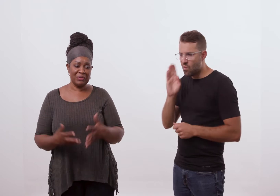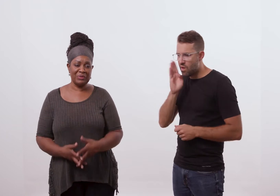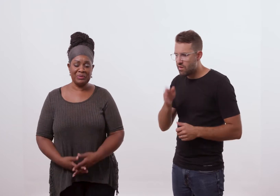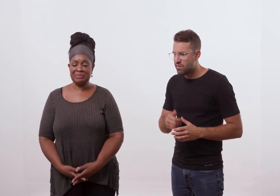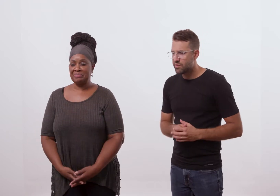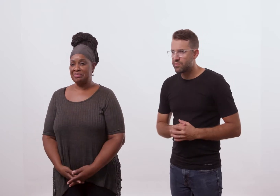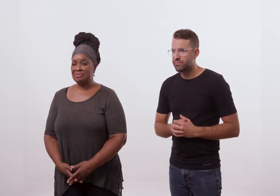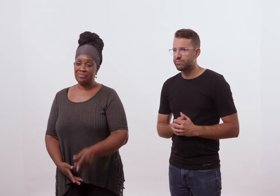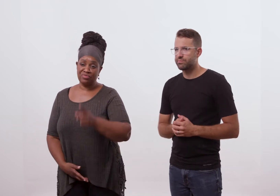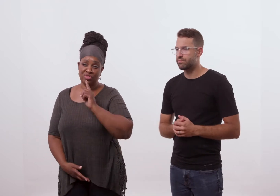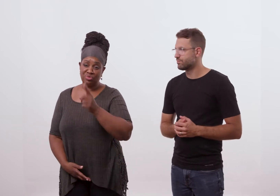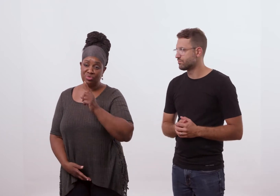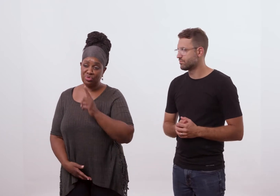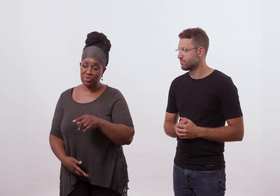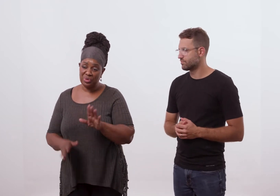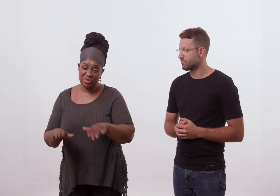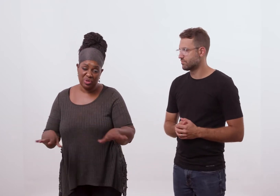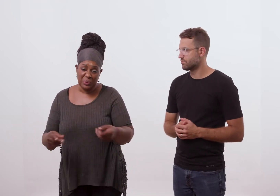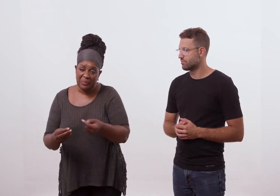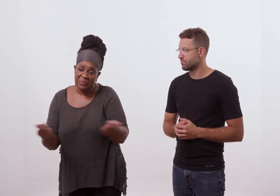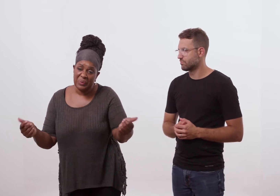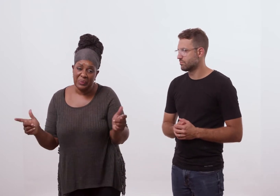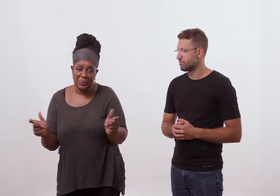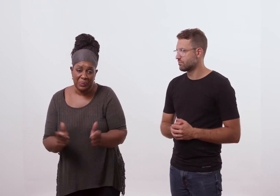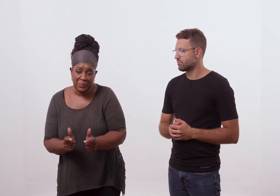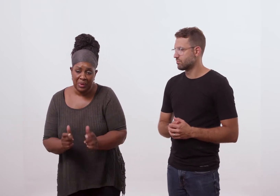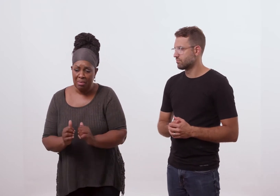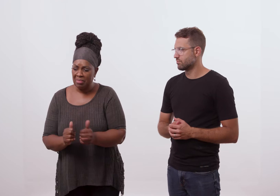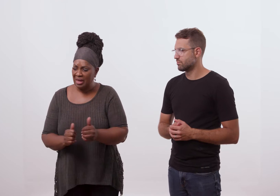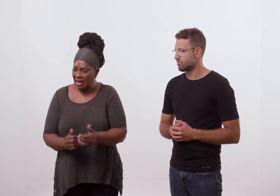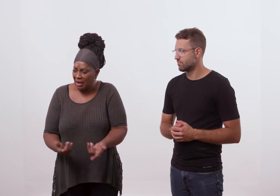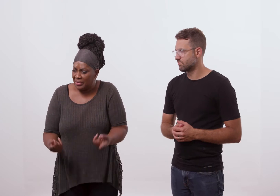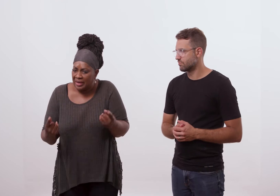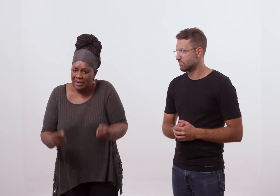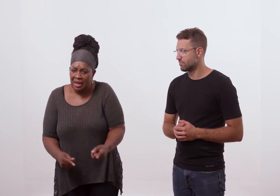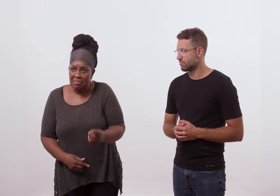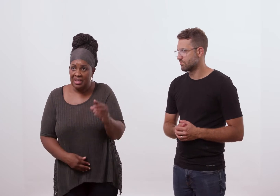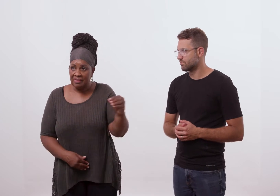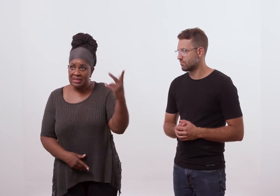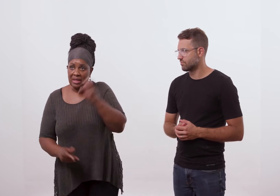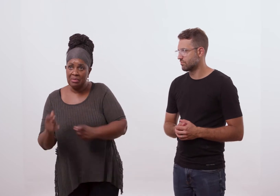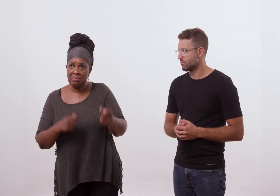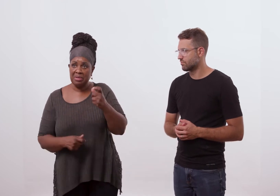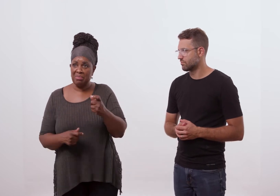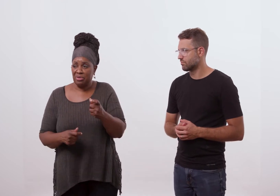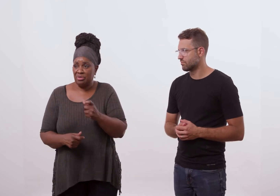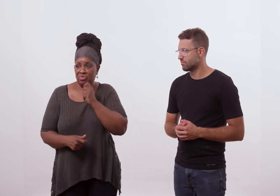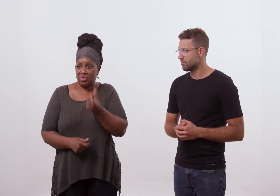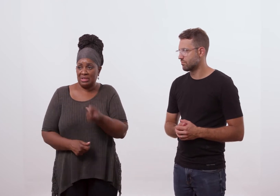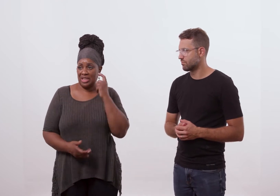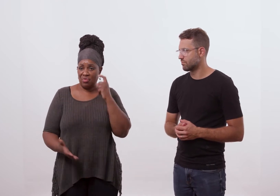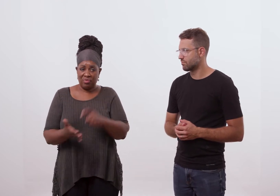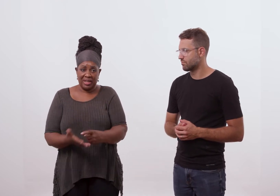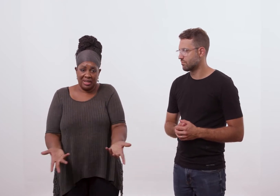True, they have few enough little ones. But how did they even come to be if the Sun folk spurn recognition? I don't